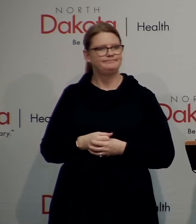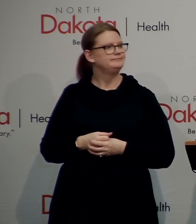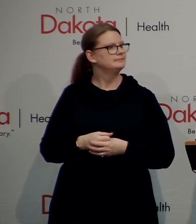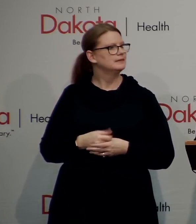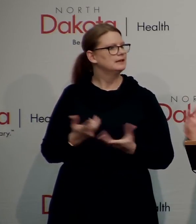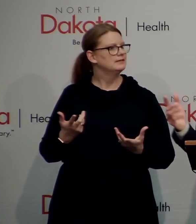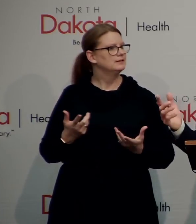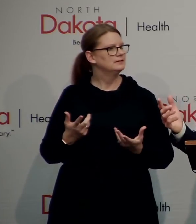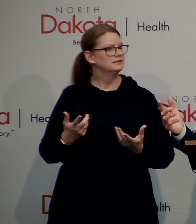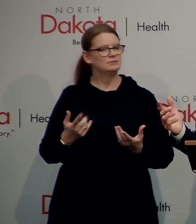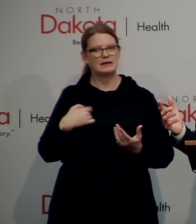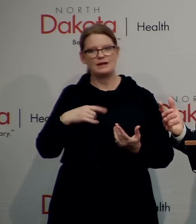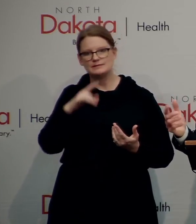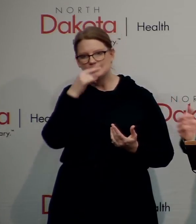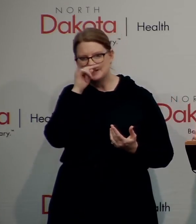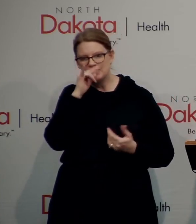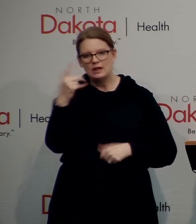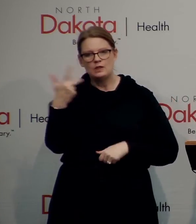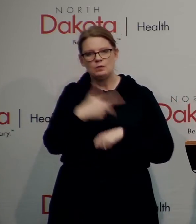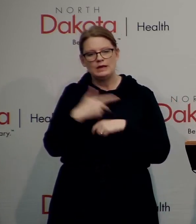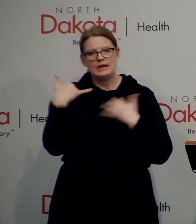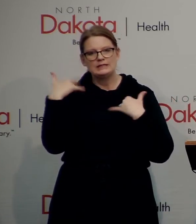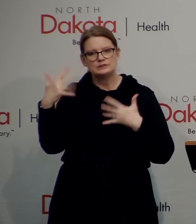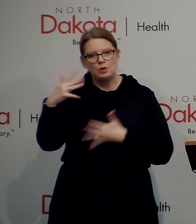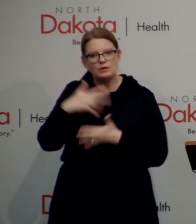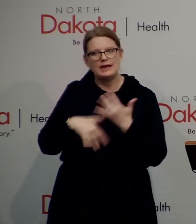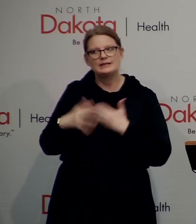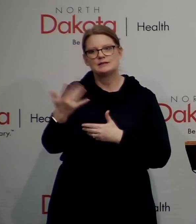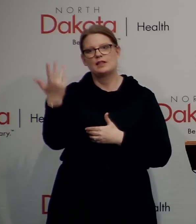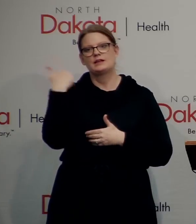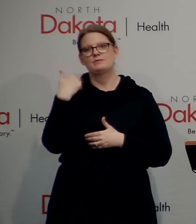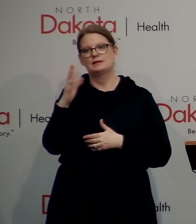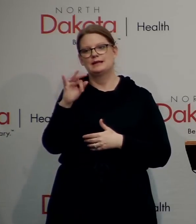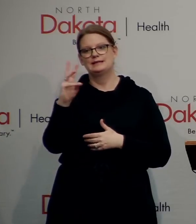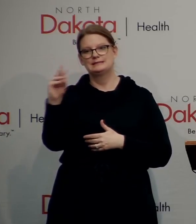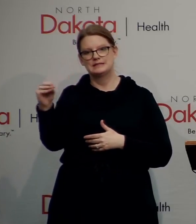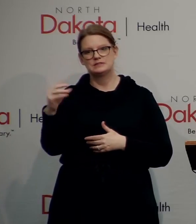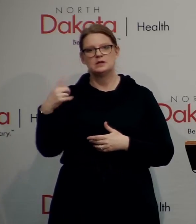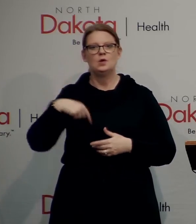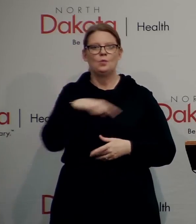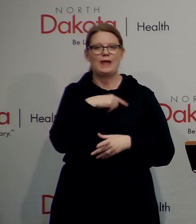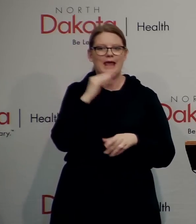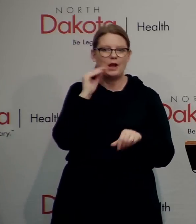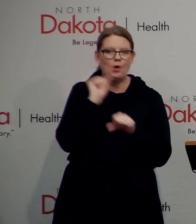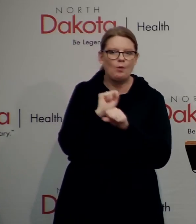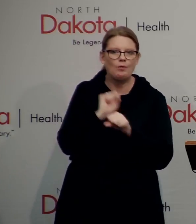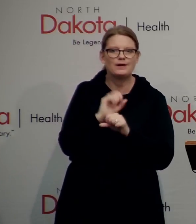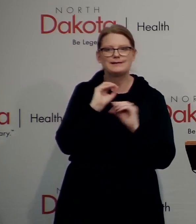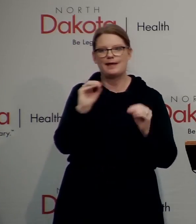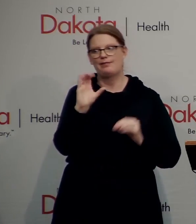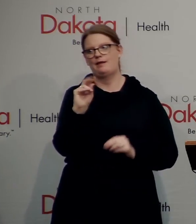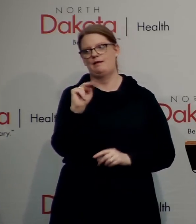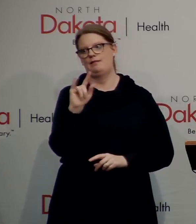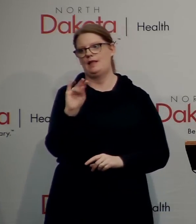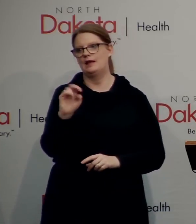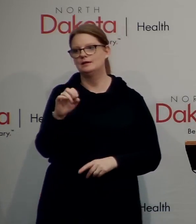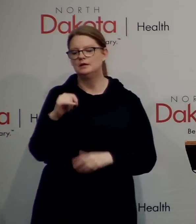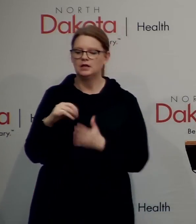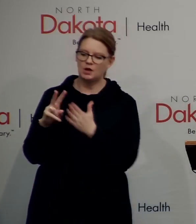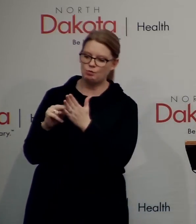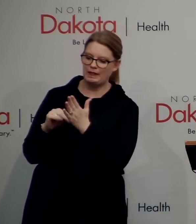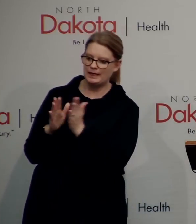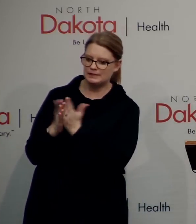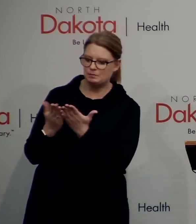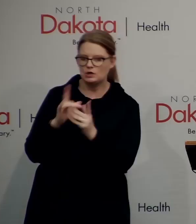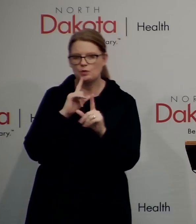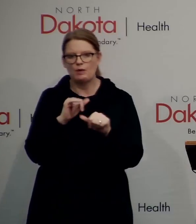when I was a kid, we had a 3-day snow day once in the 1960s. Guess what? We had homework. There was nothing online. It was like, you got to, read these books